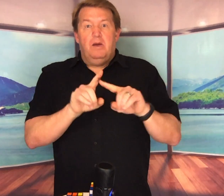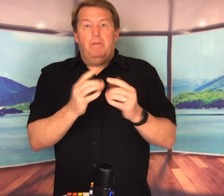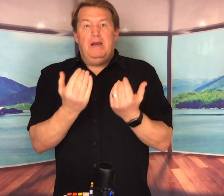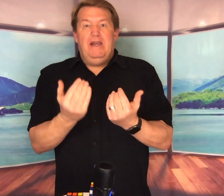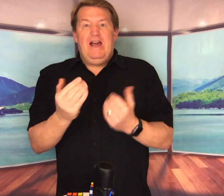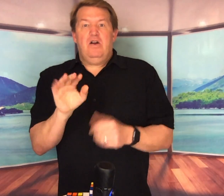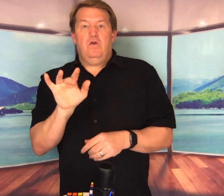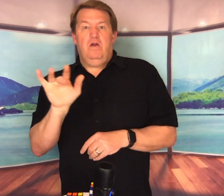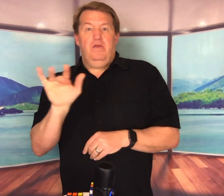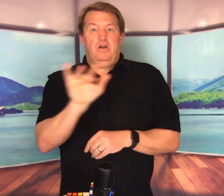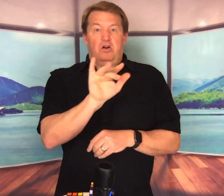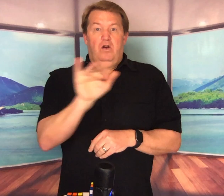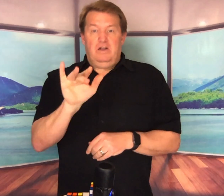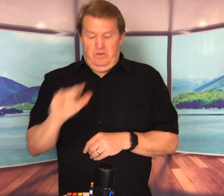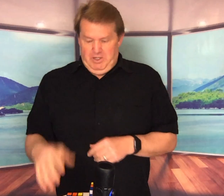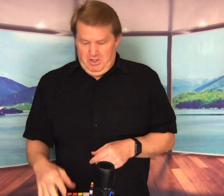but now they're across from each other.